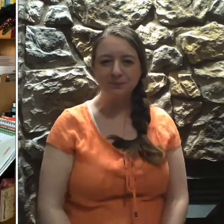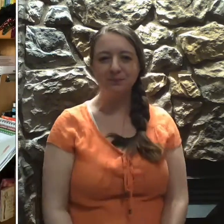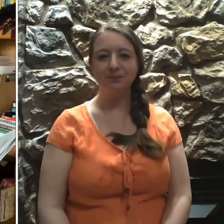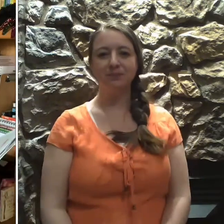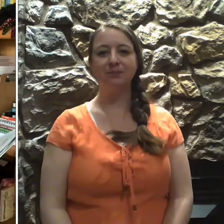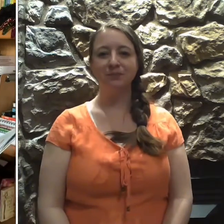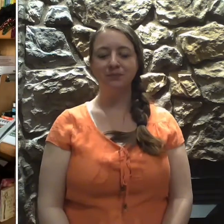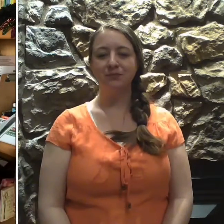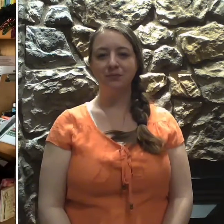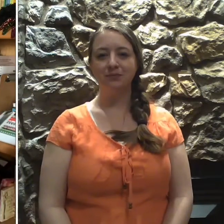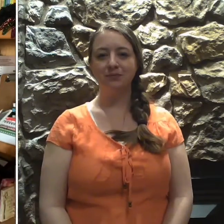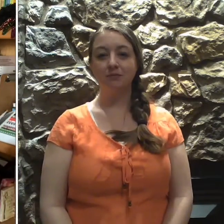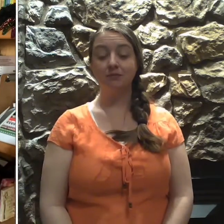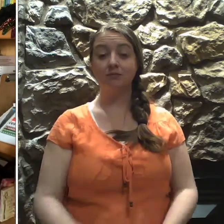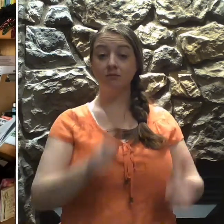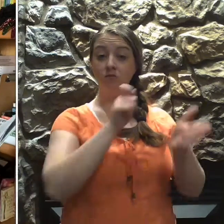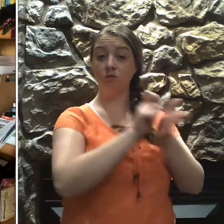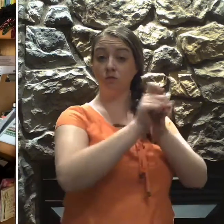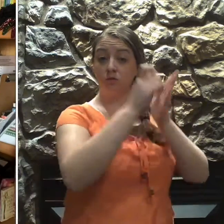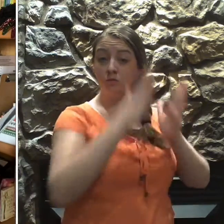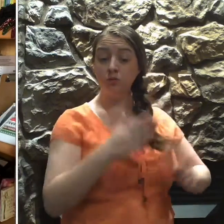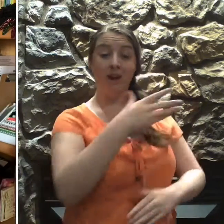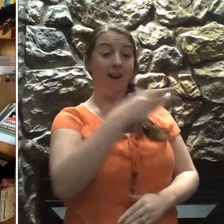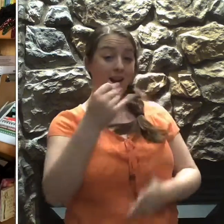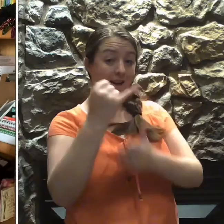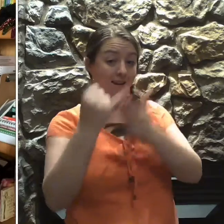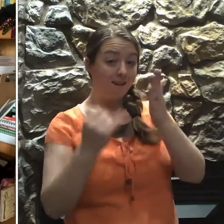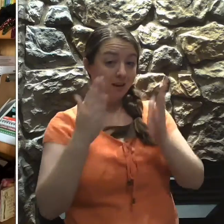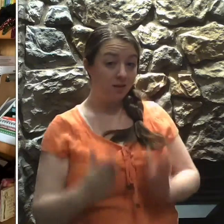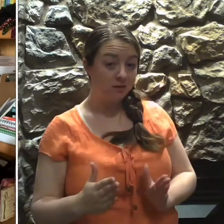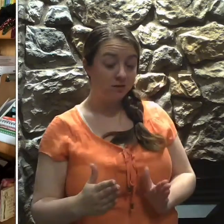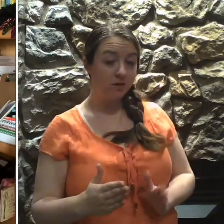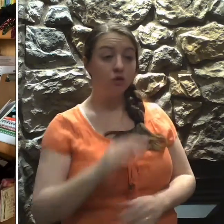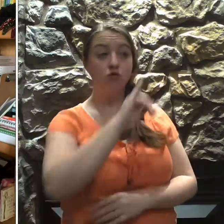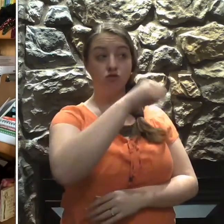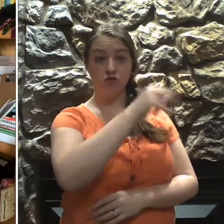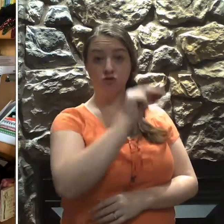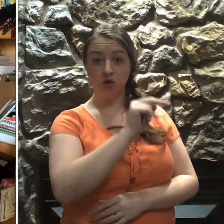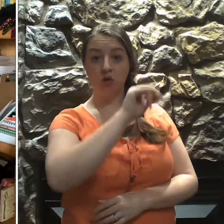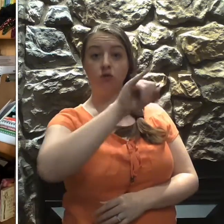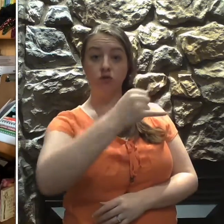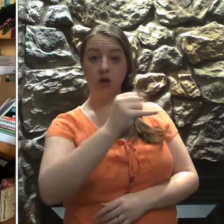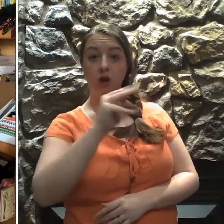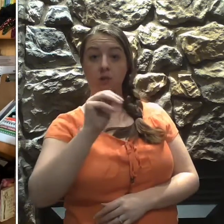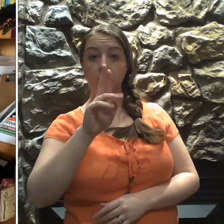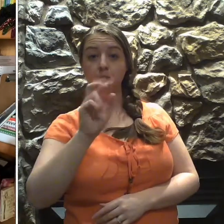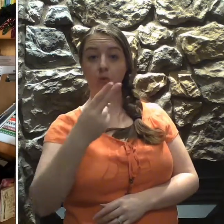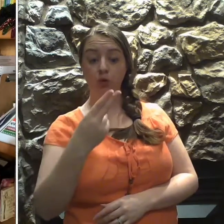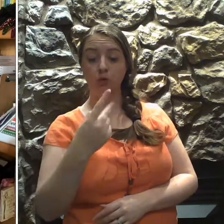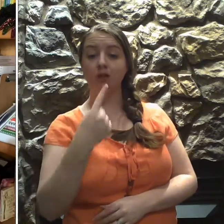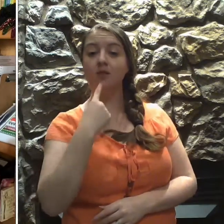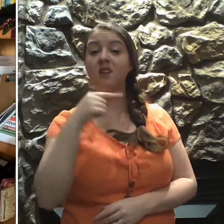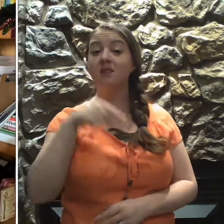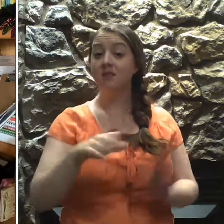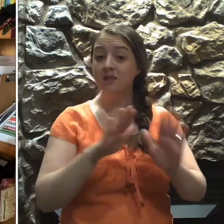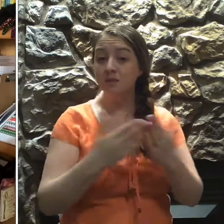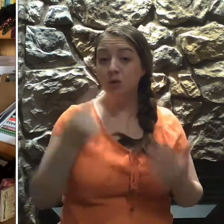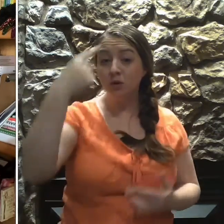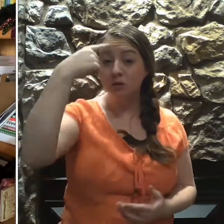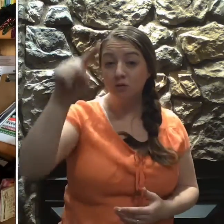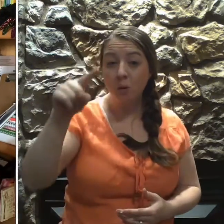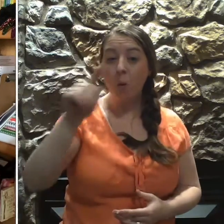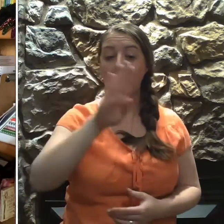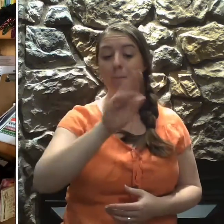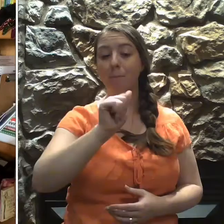The author and illustrator, Jon J Muth, says that this book is for Ballard Boric,